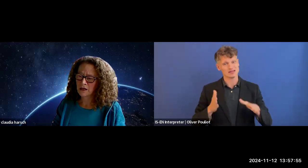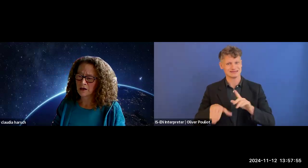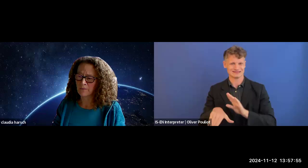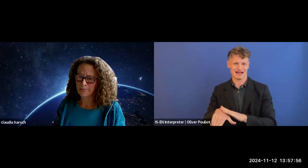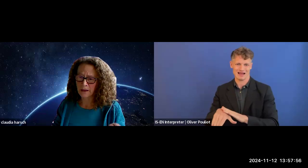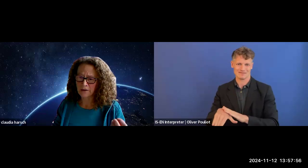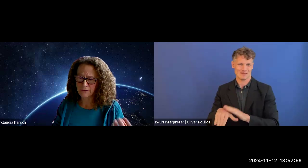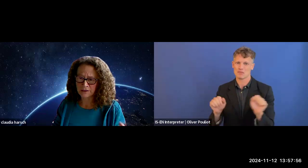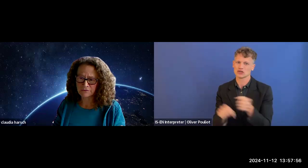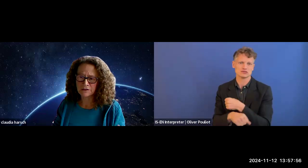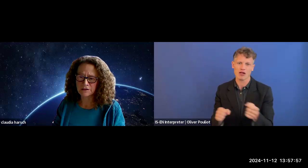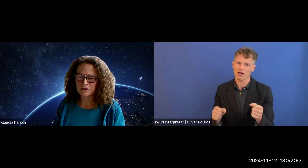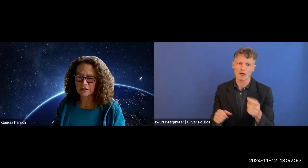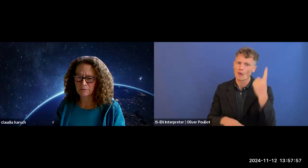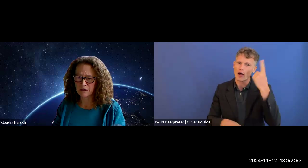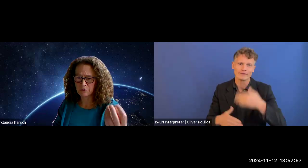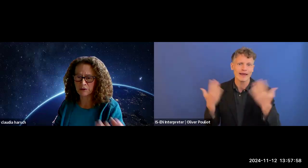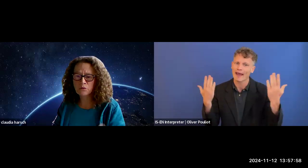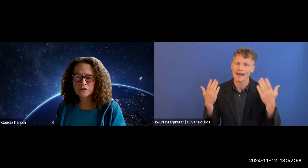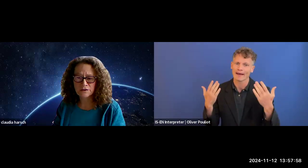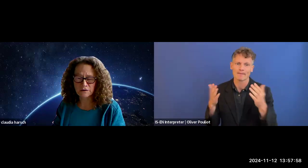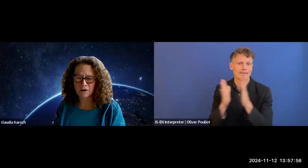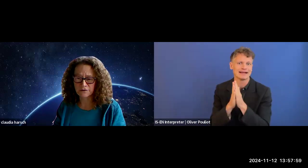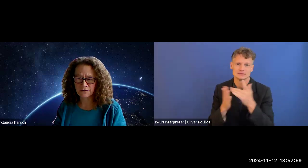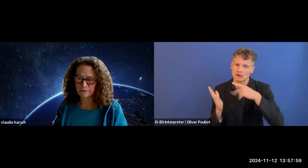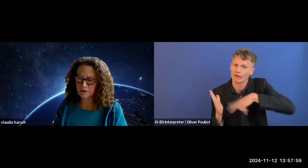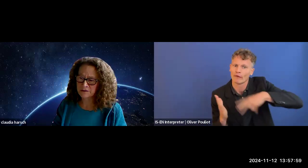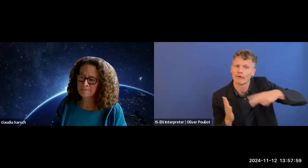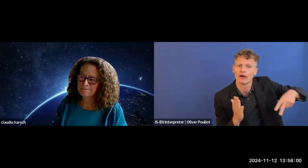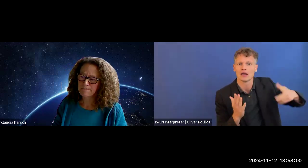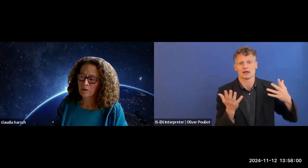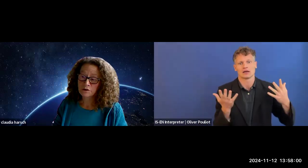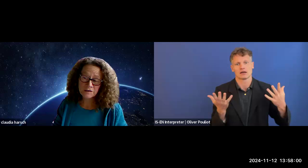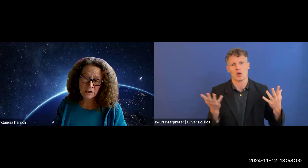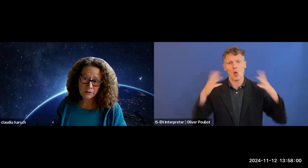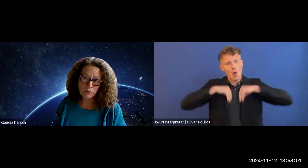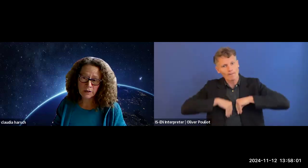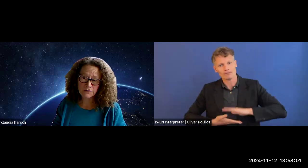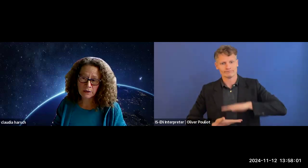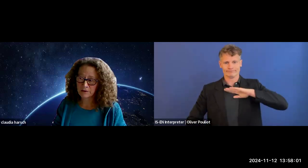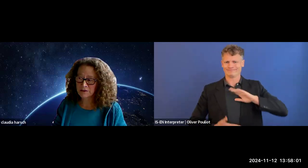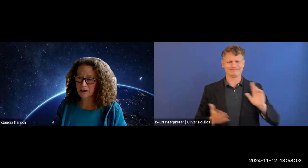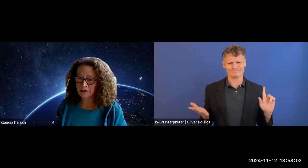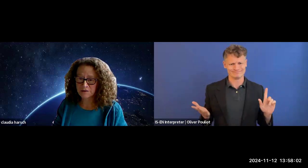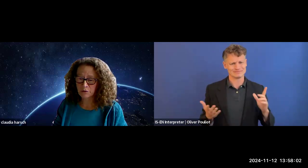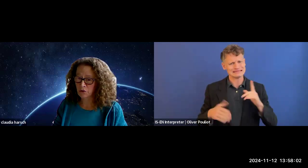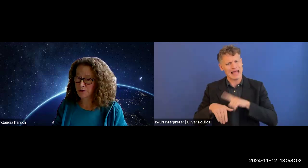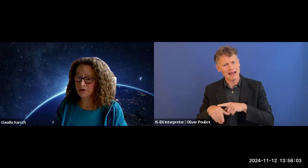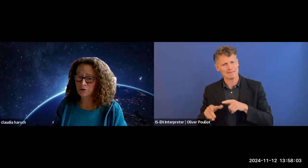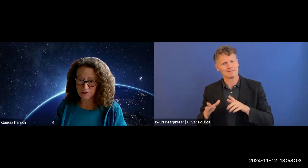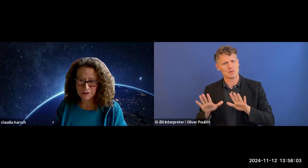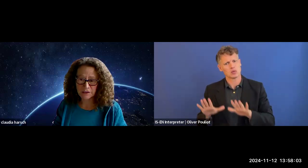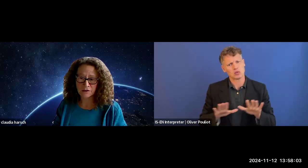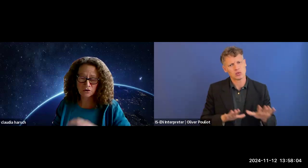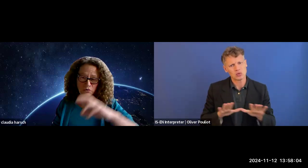approach. Have activities that make people use the CFR descriptors. Pre-select perhaps relevant scales,